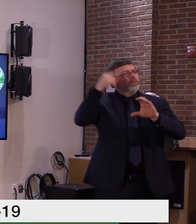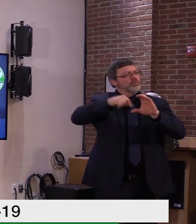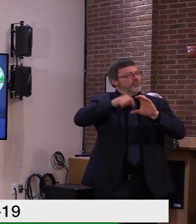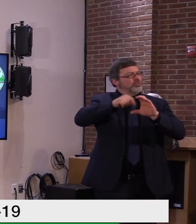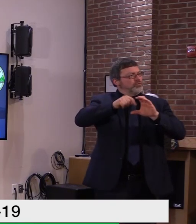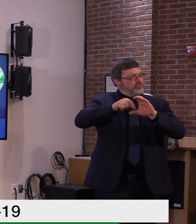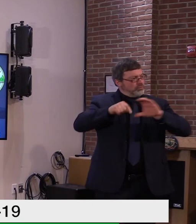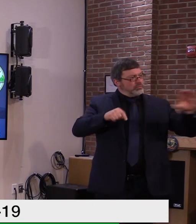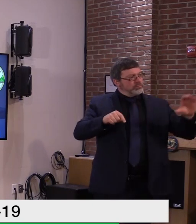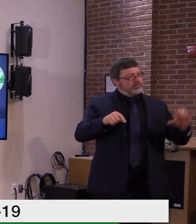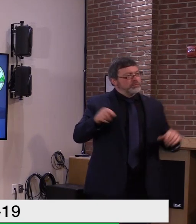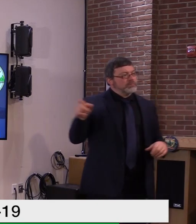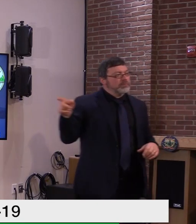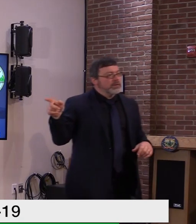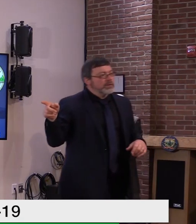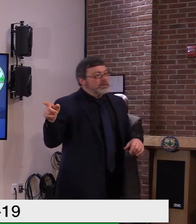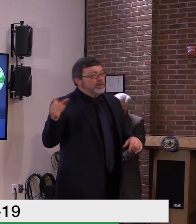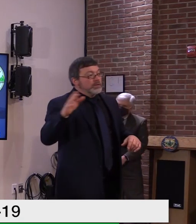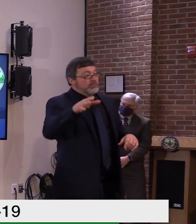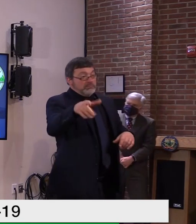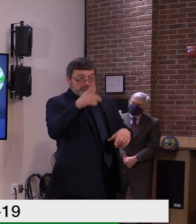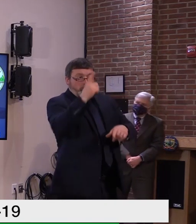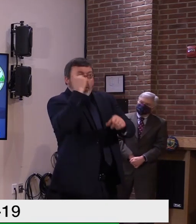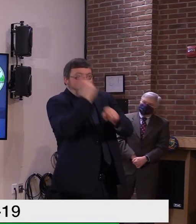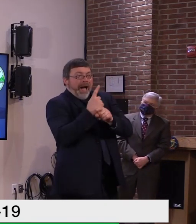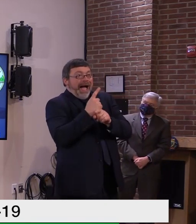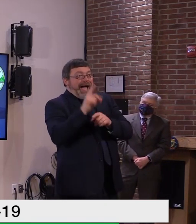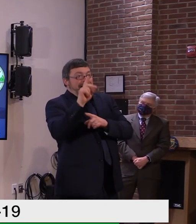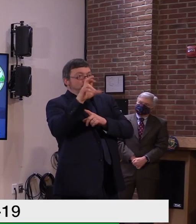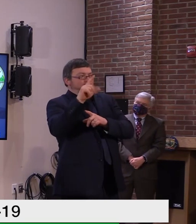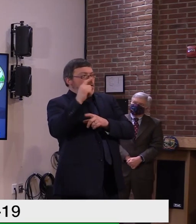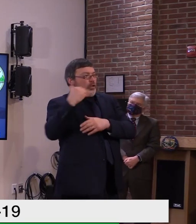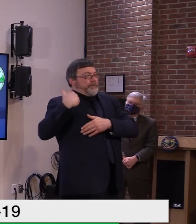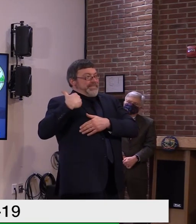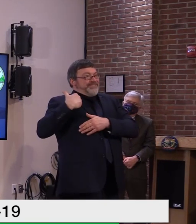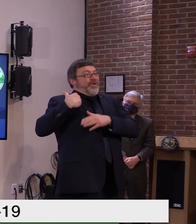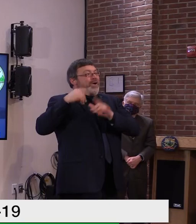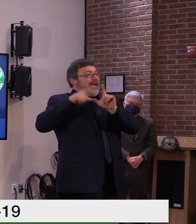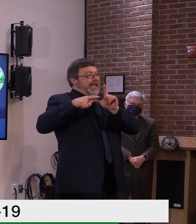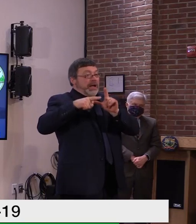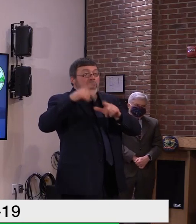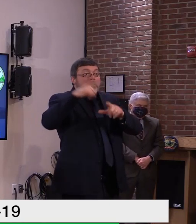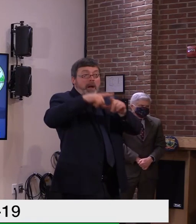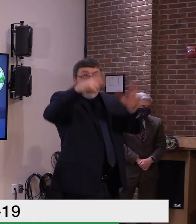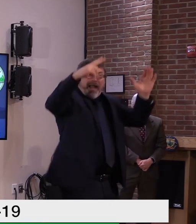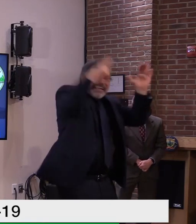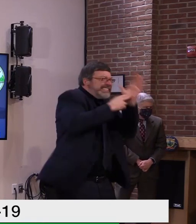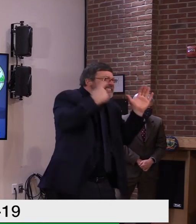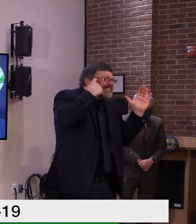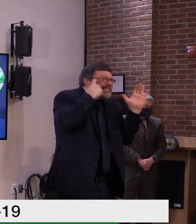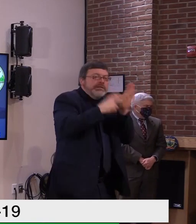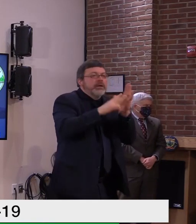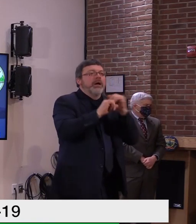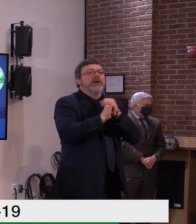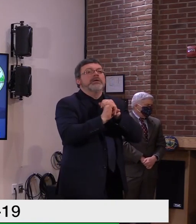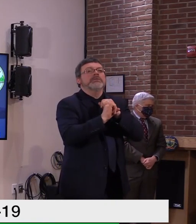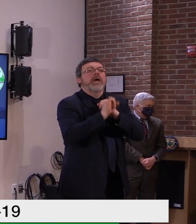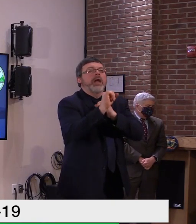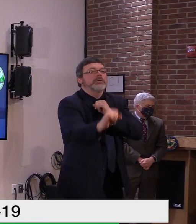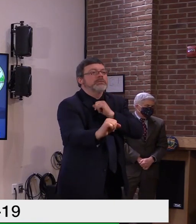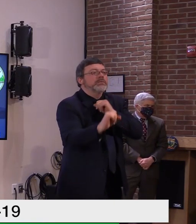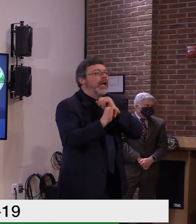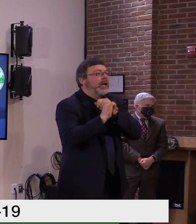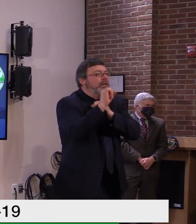in there was a provision for more flexibility. In fact, they gave another year for that money to be spent.